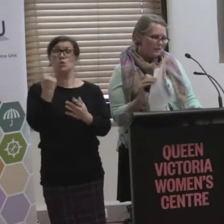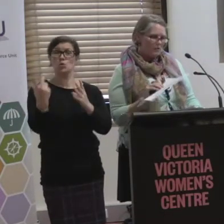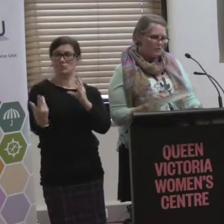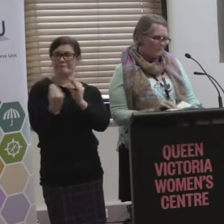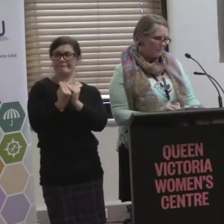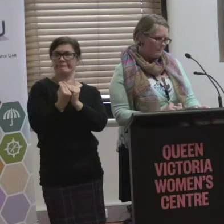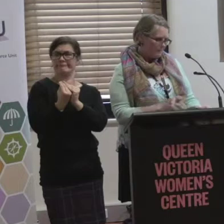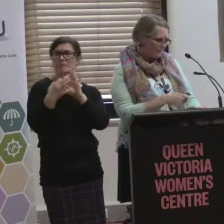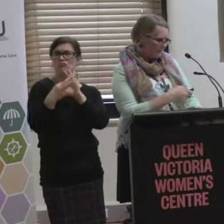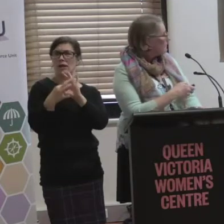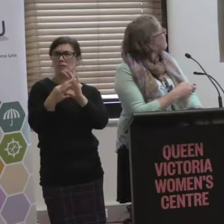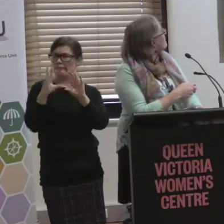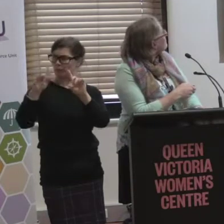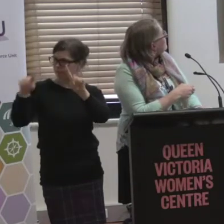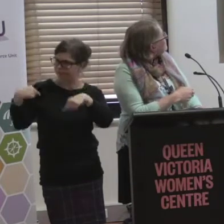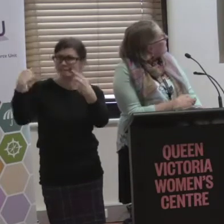continuing relationship.